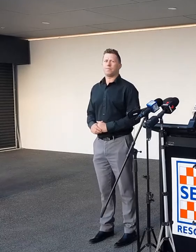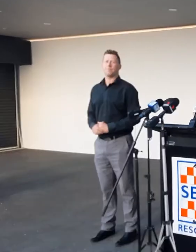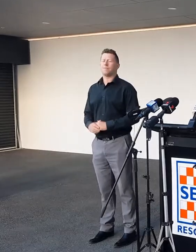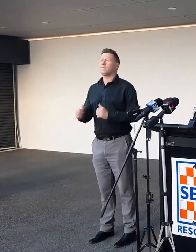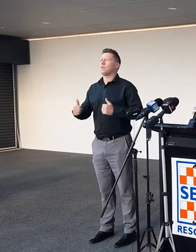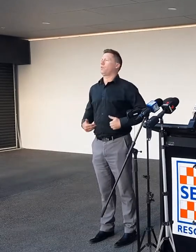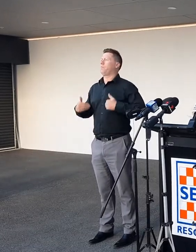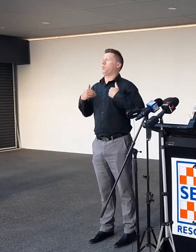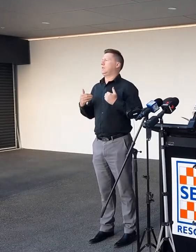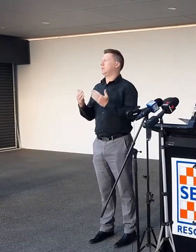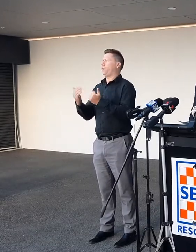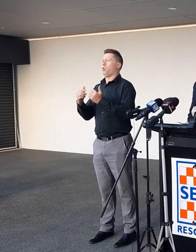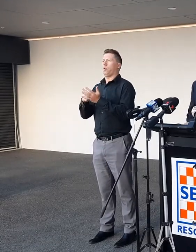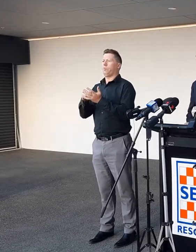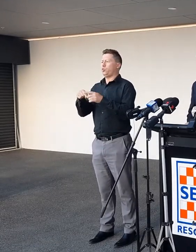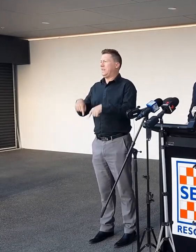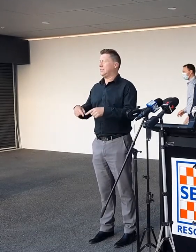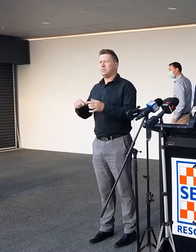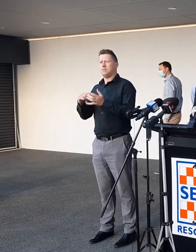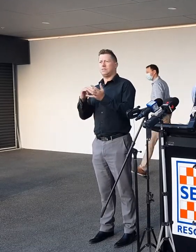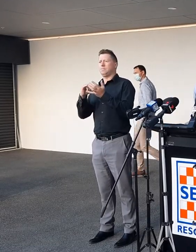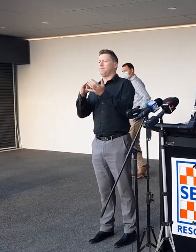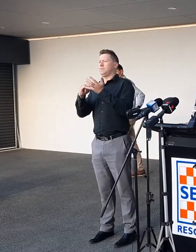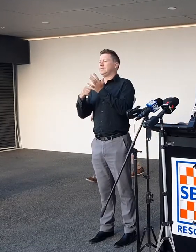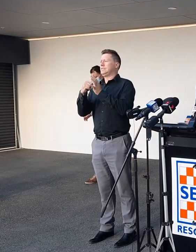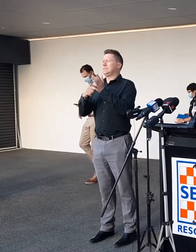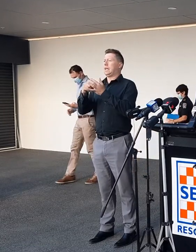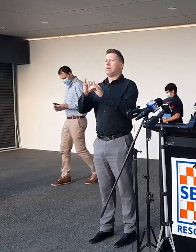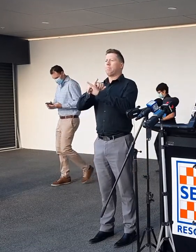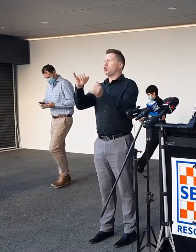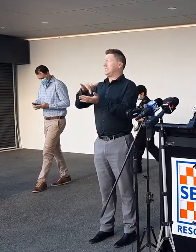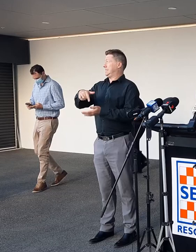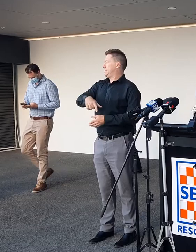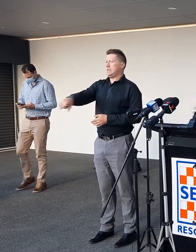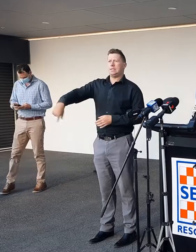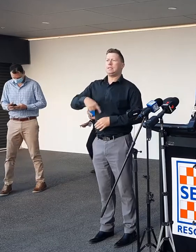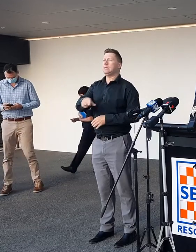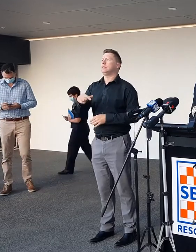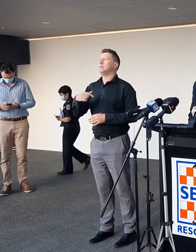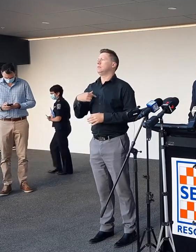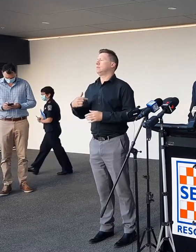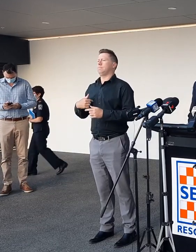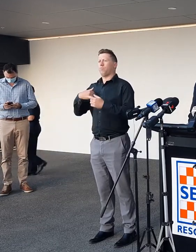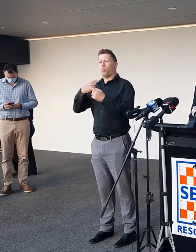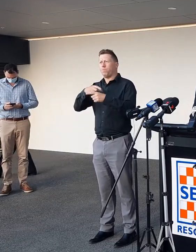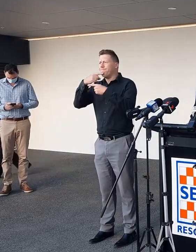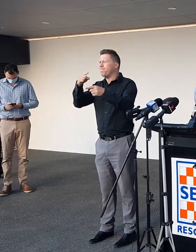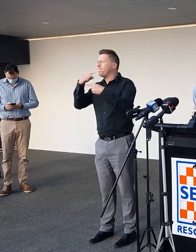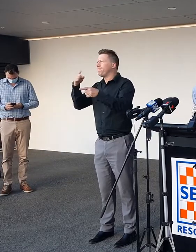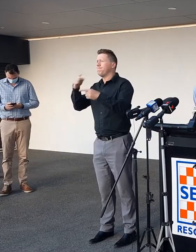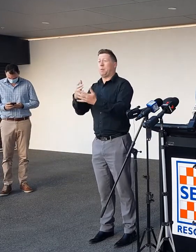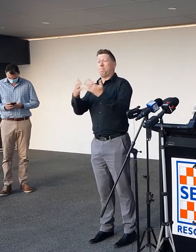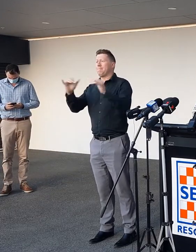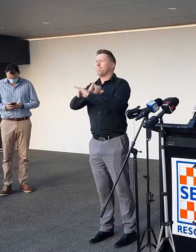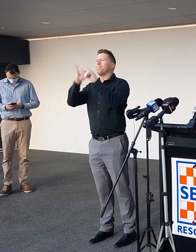Good morning and welcome to the State Emergency Centre. I'm joined for this update on the major emergency with